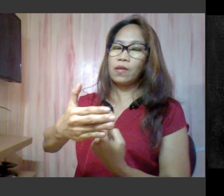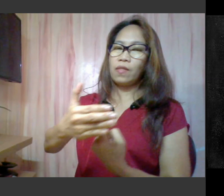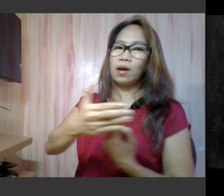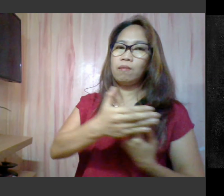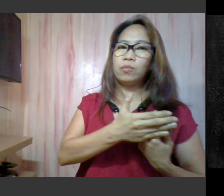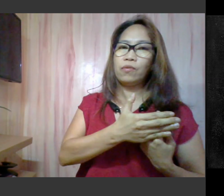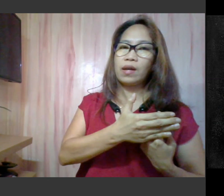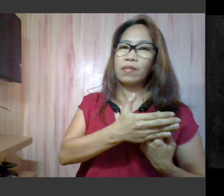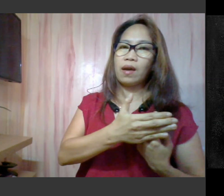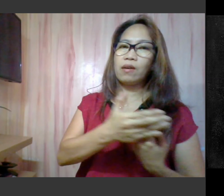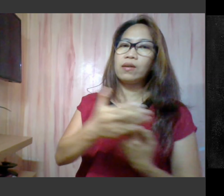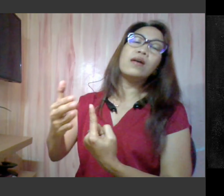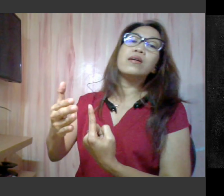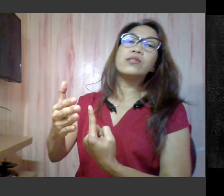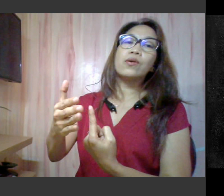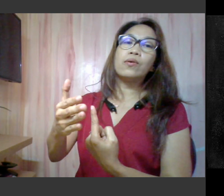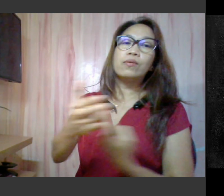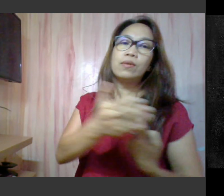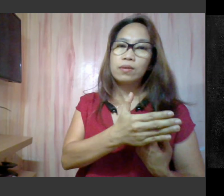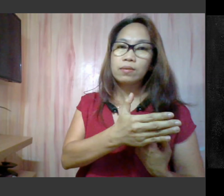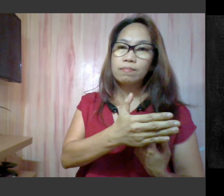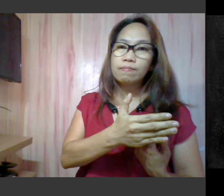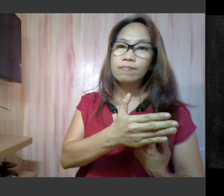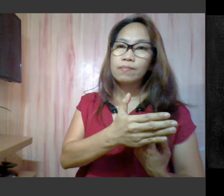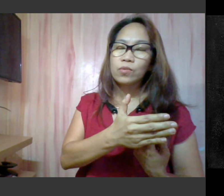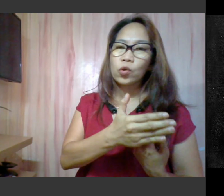towards and then move that there. So